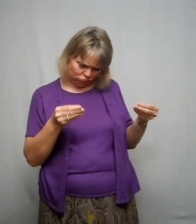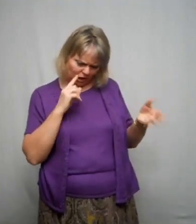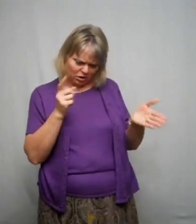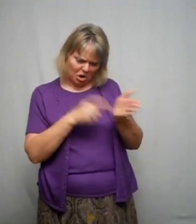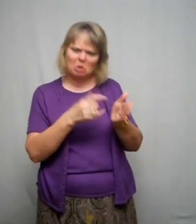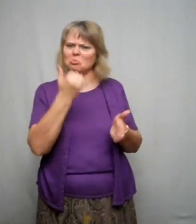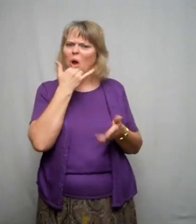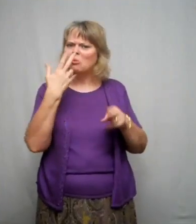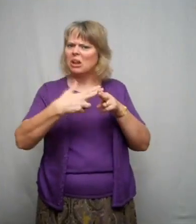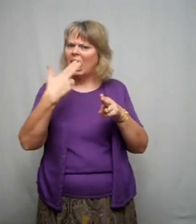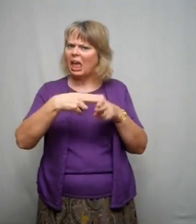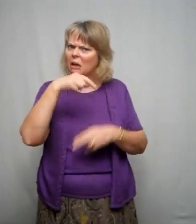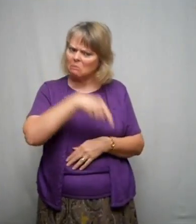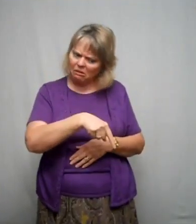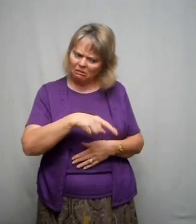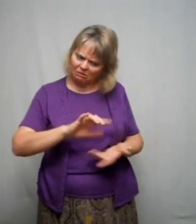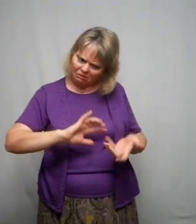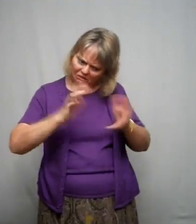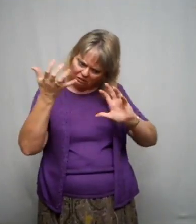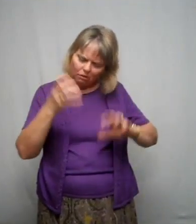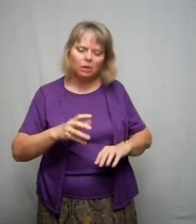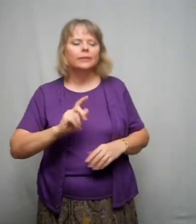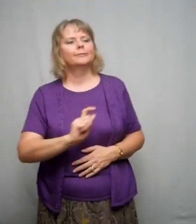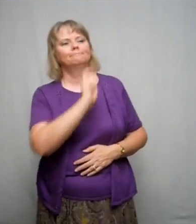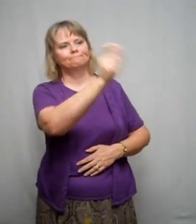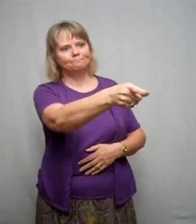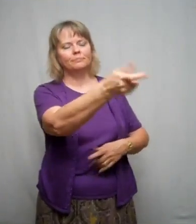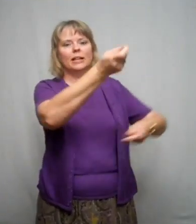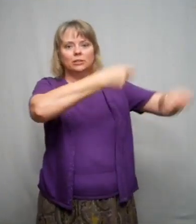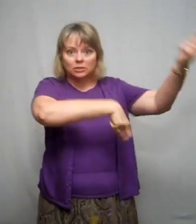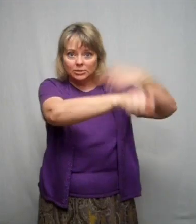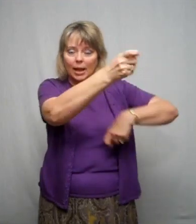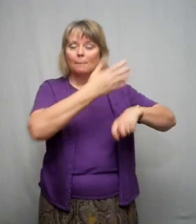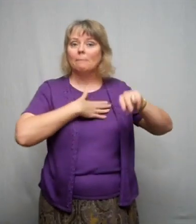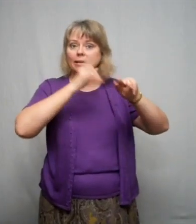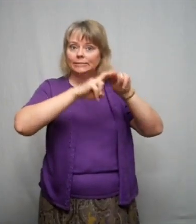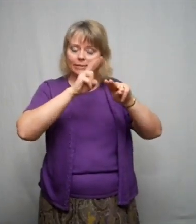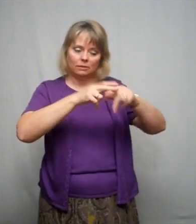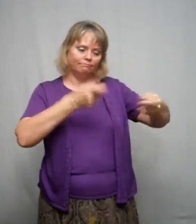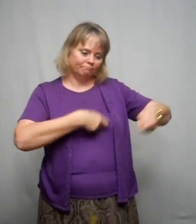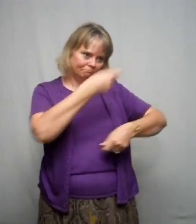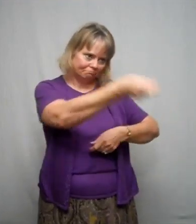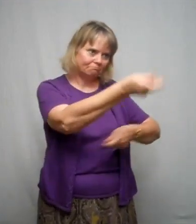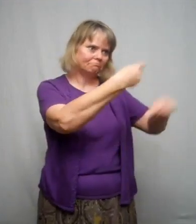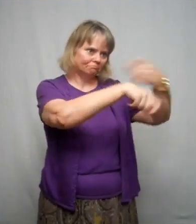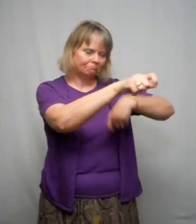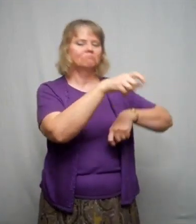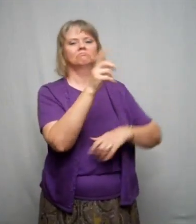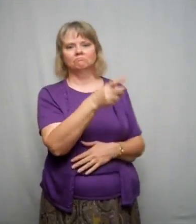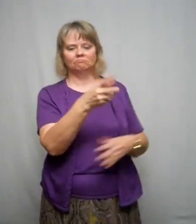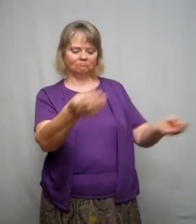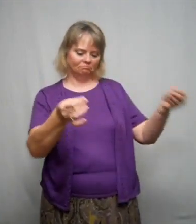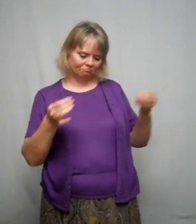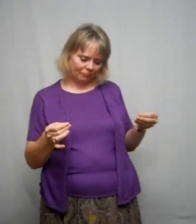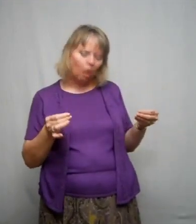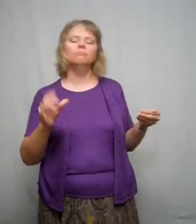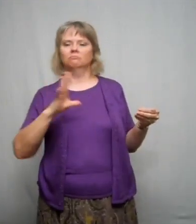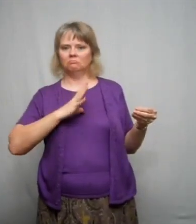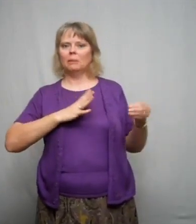I noticed that the name was wrong, so we had to give it back and get it exchanged, and she gave me another seat and all that. So I went